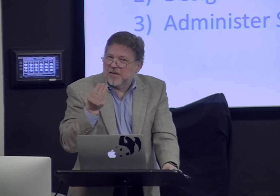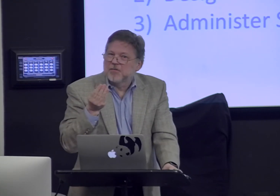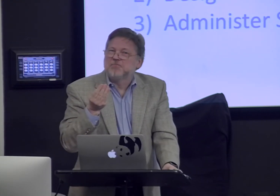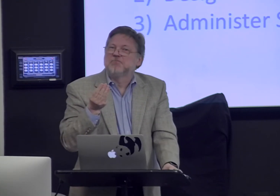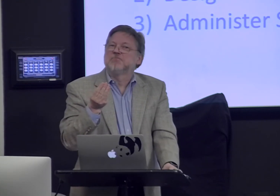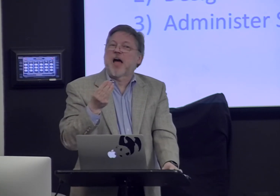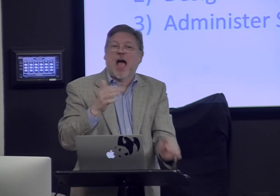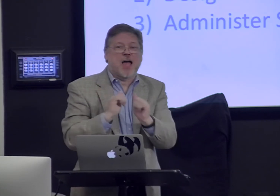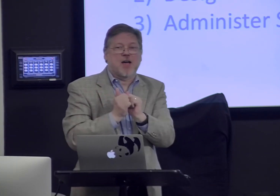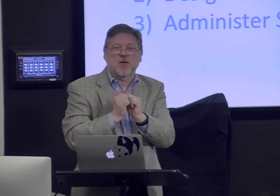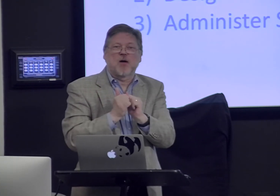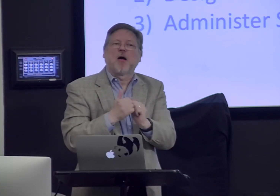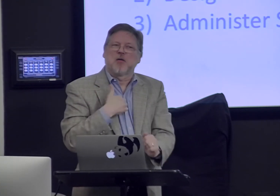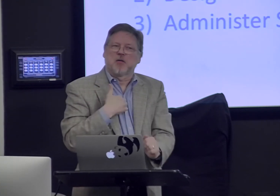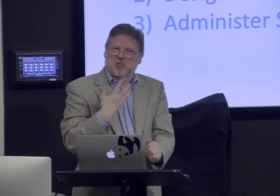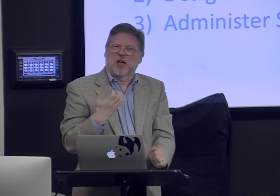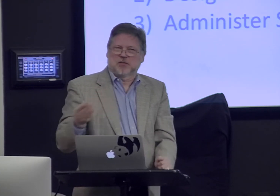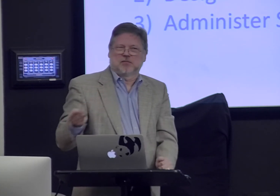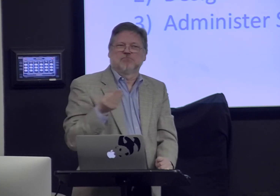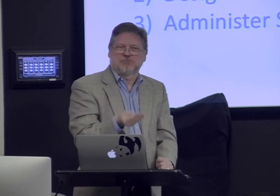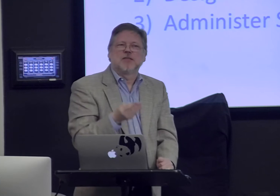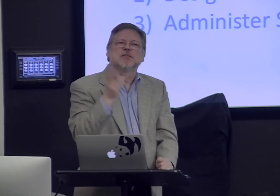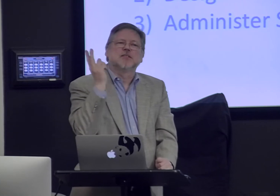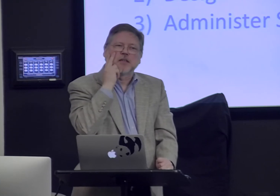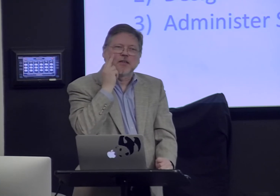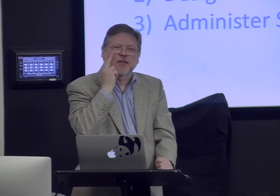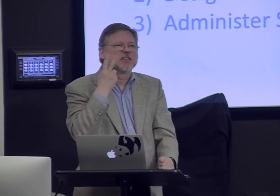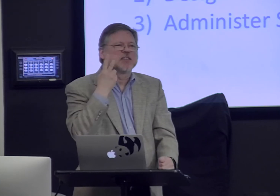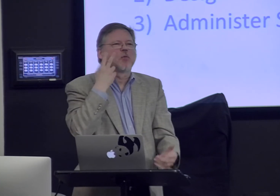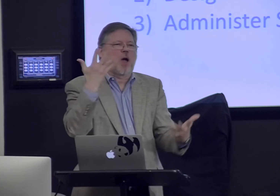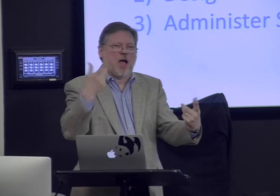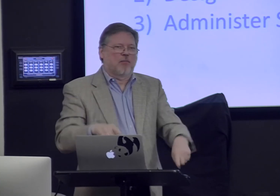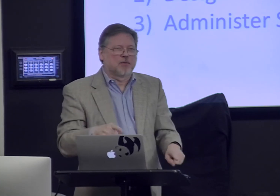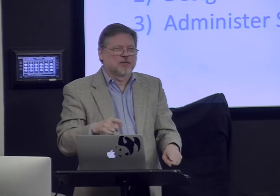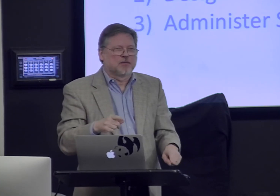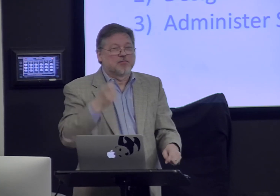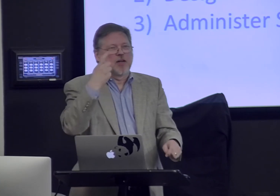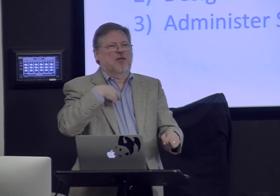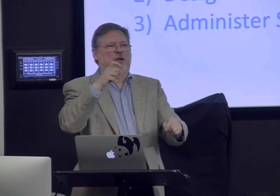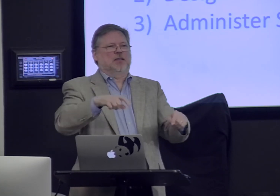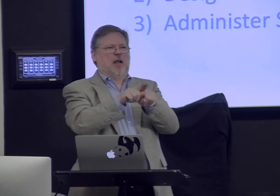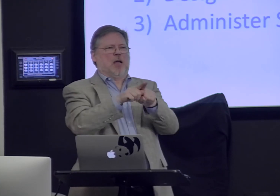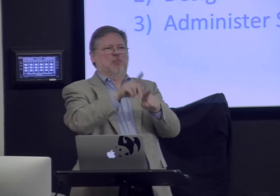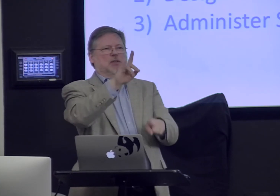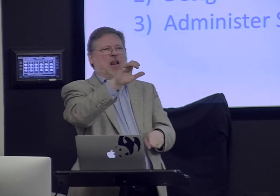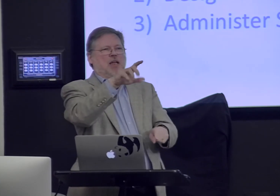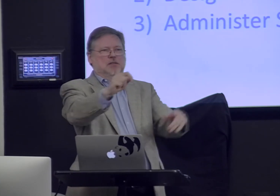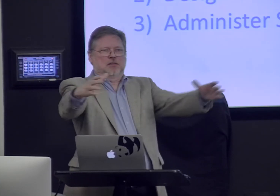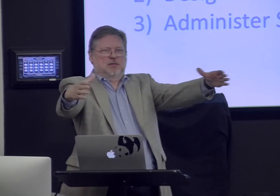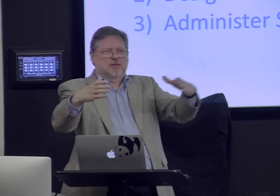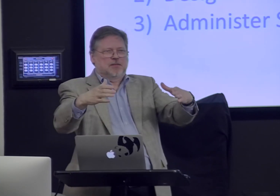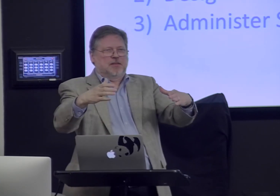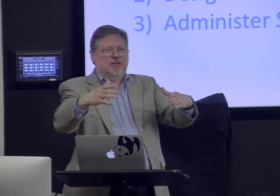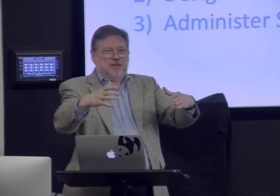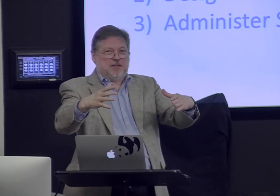the past to using this Swadesh word list. So I decided to also use it, and you